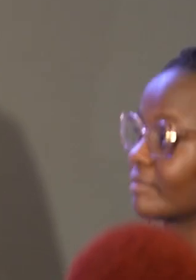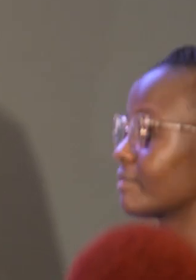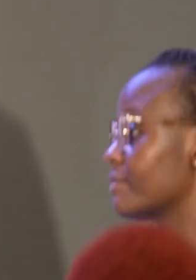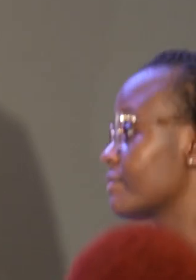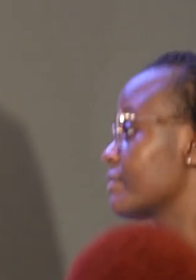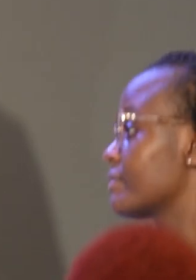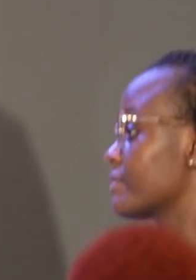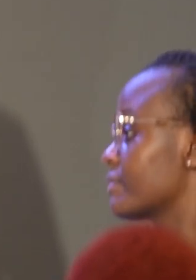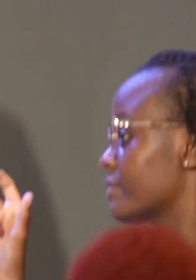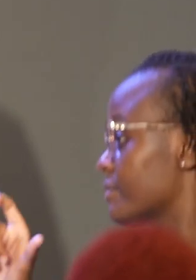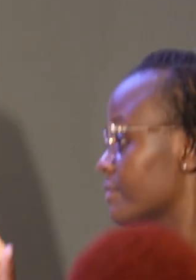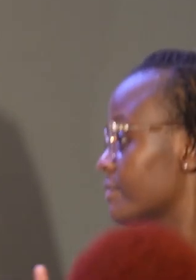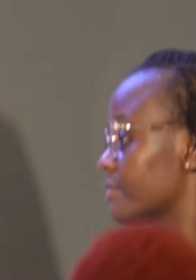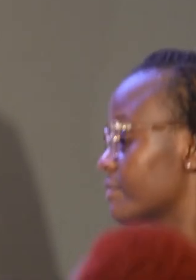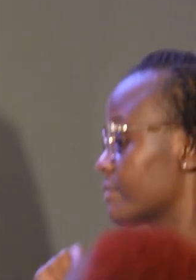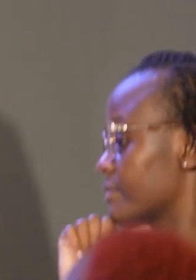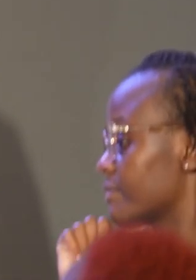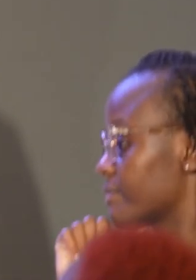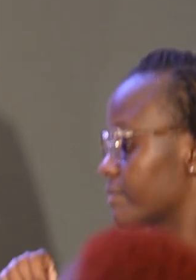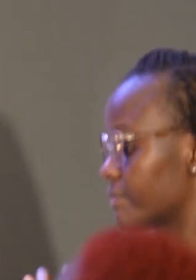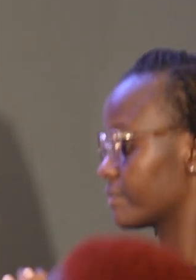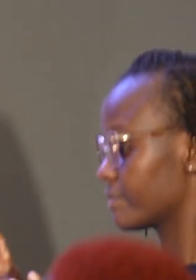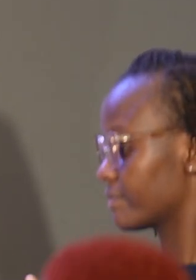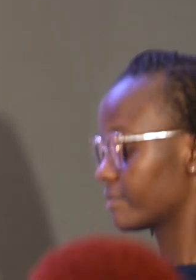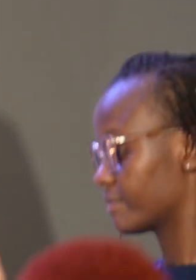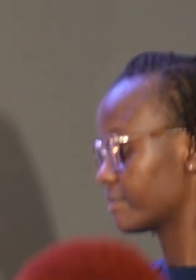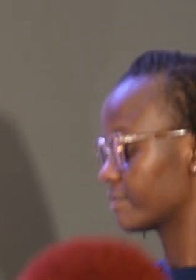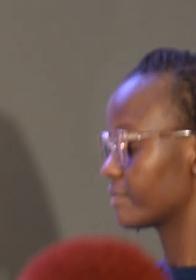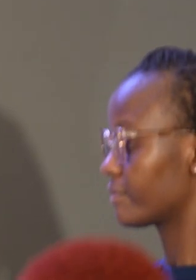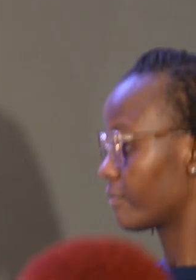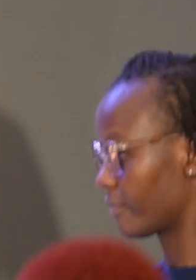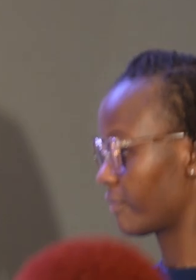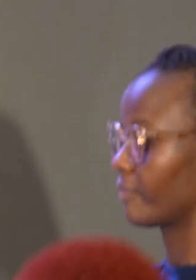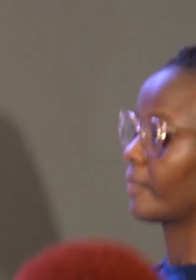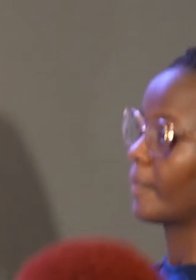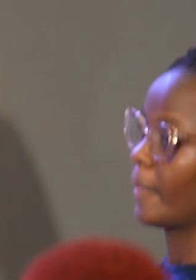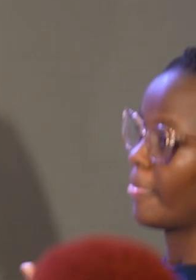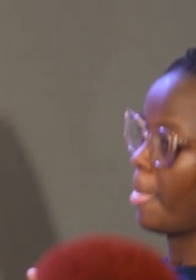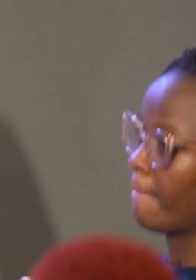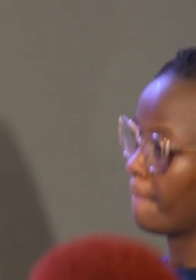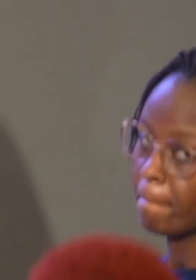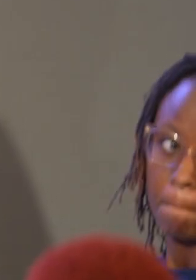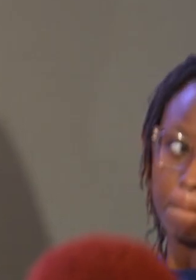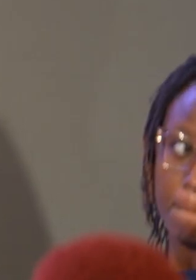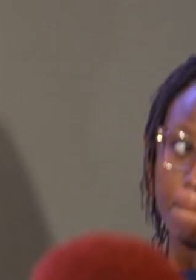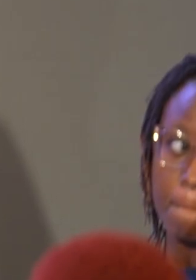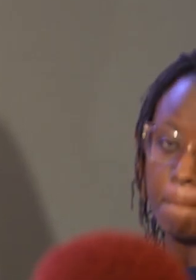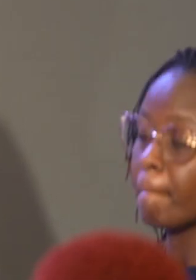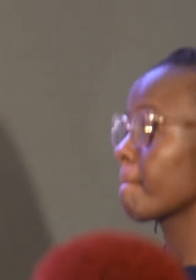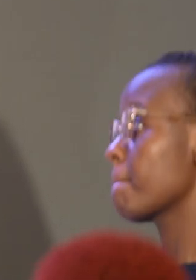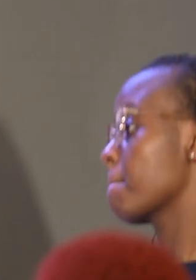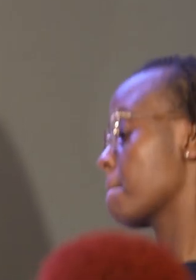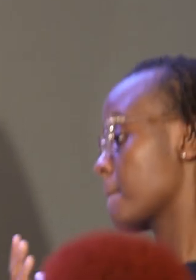regional standards are not left out. That we don't get to a position where we realize that